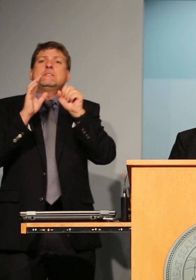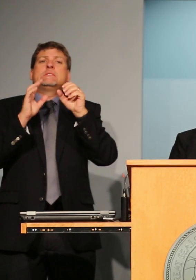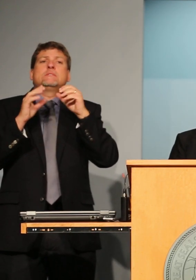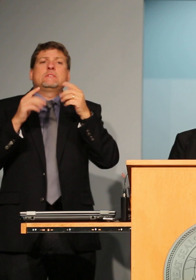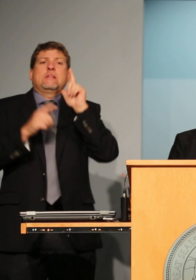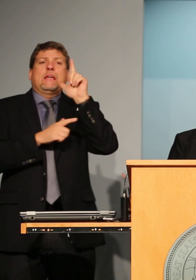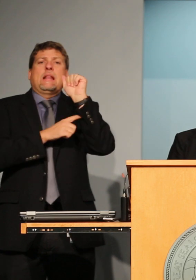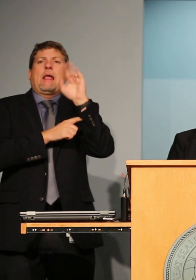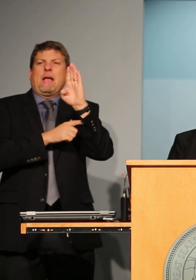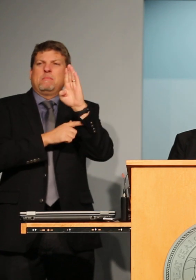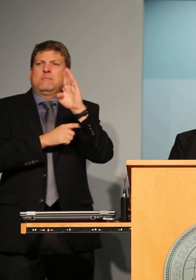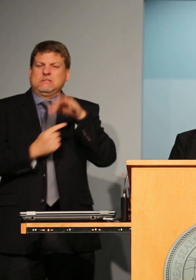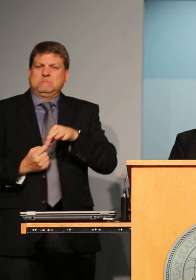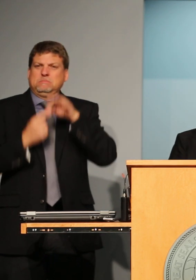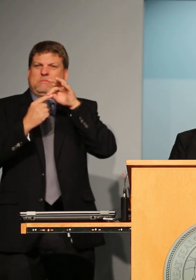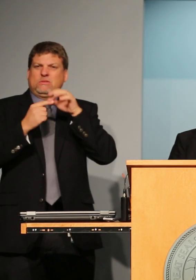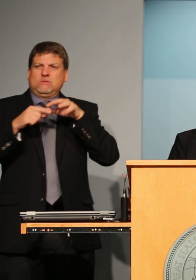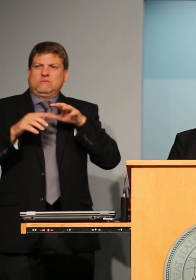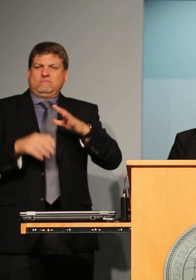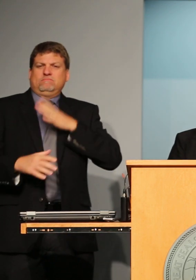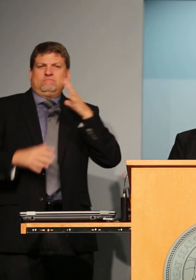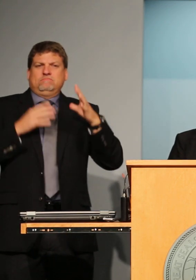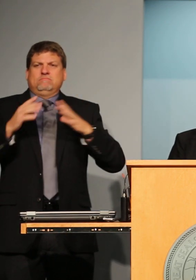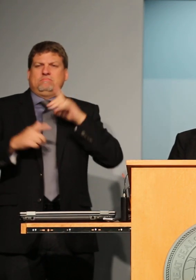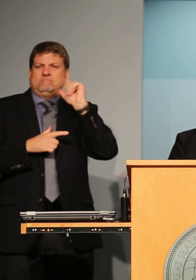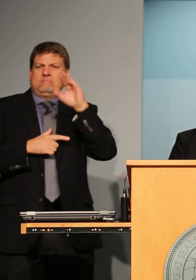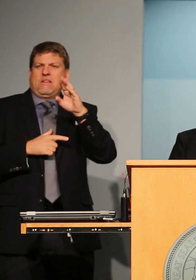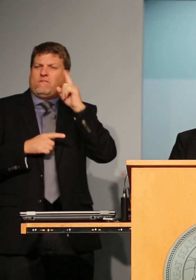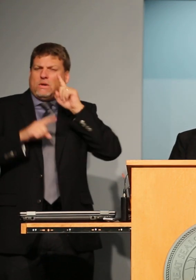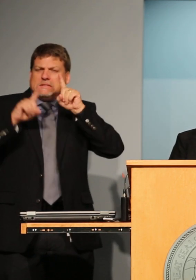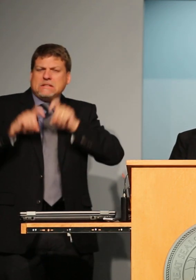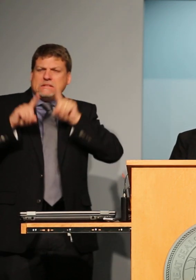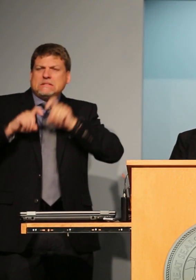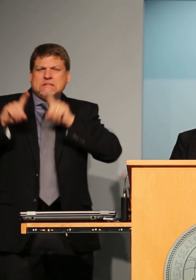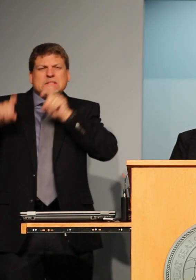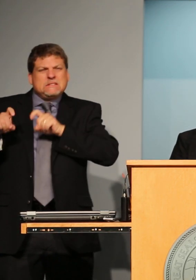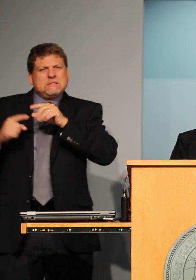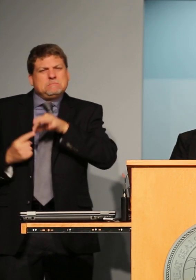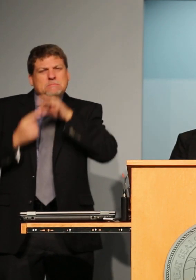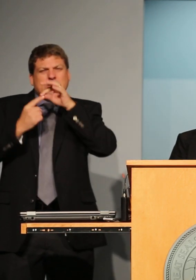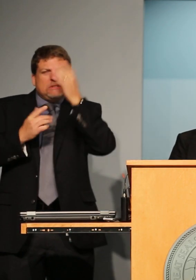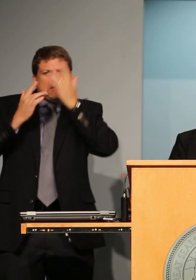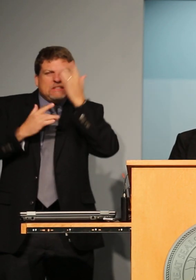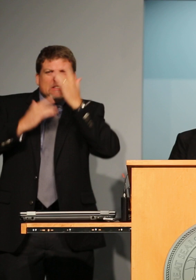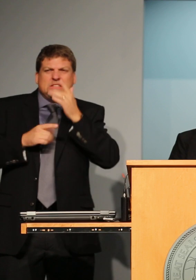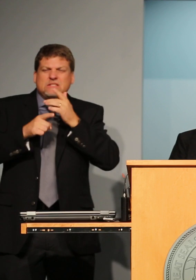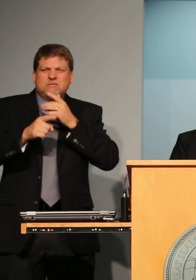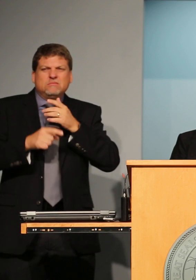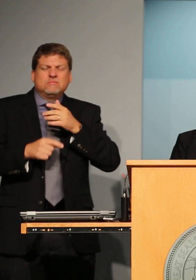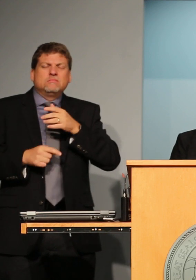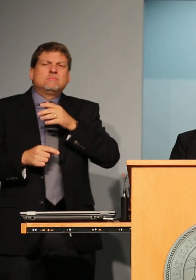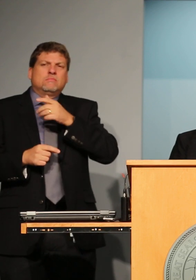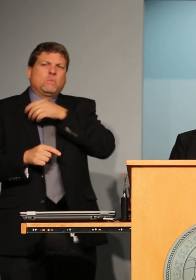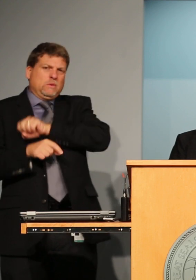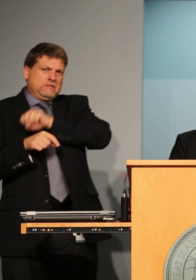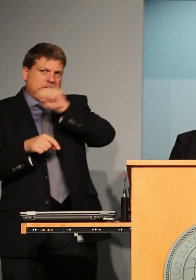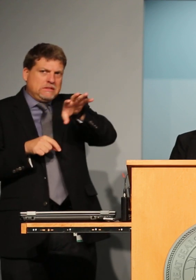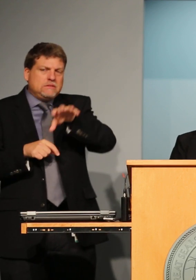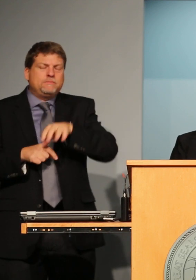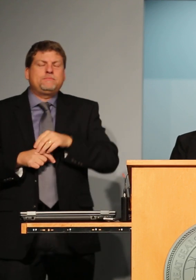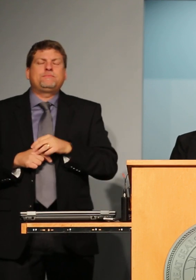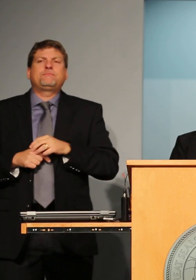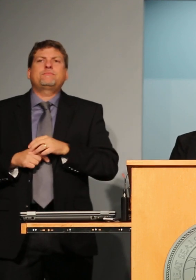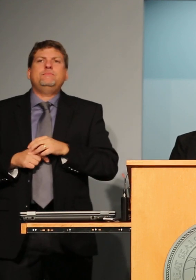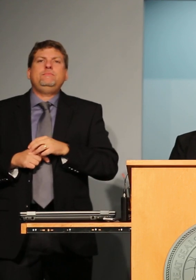and Human Services here. And this will be the first of possibly a pair of